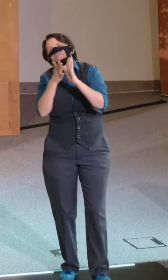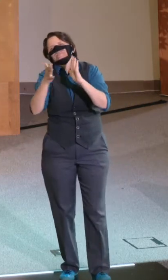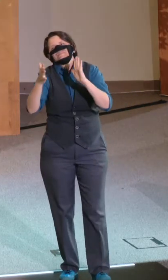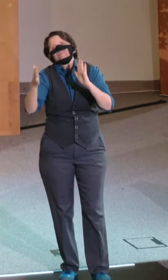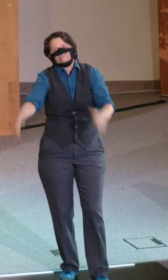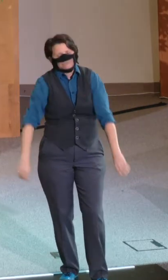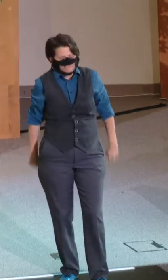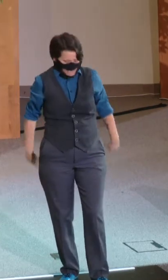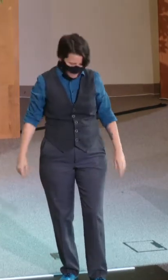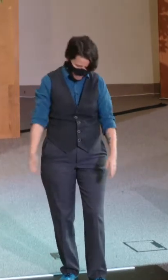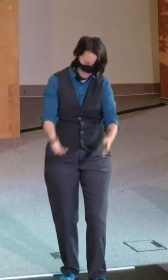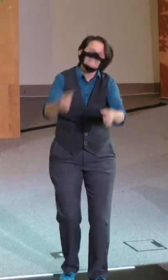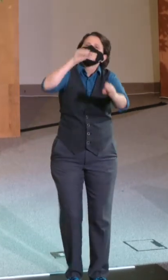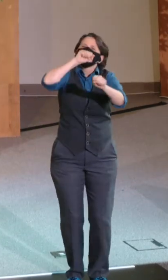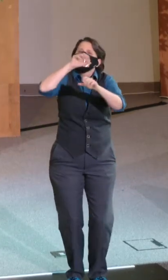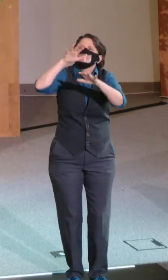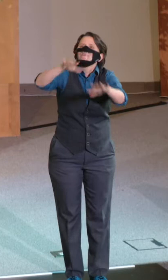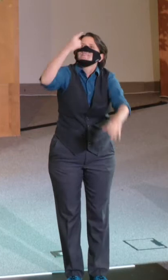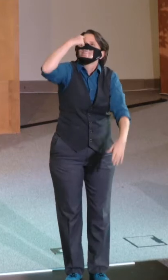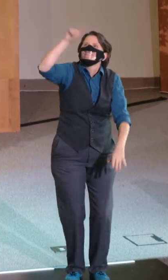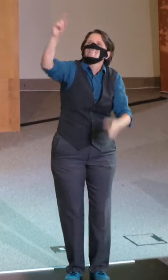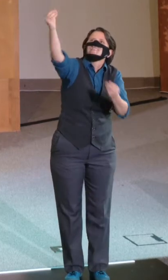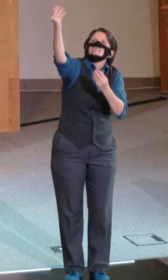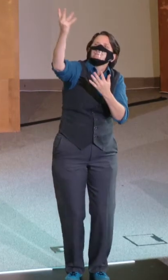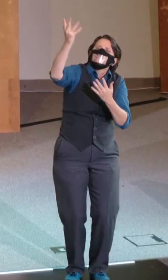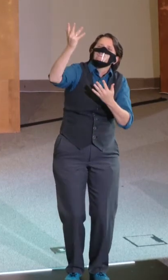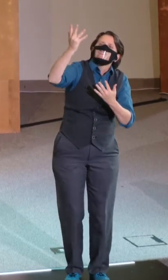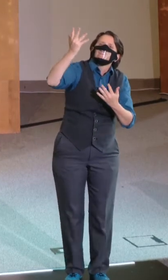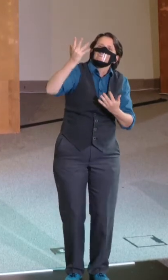season coming to me.